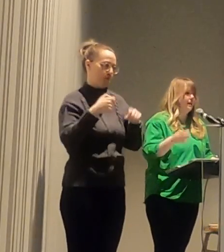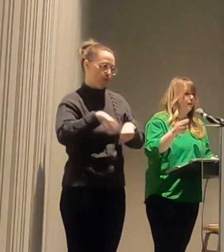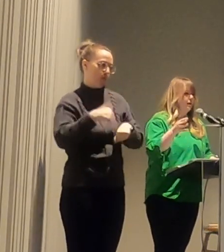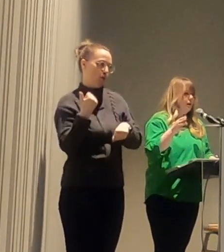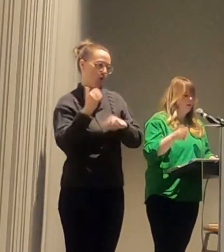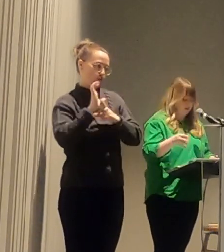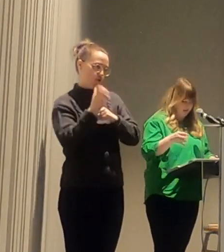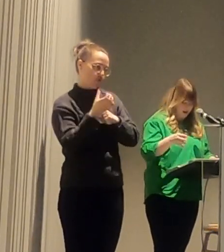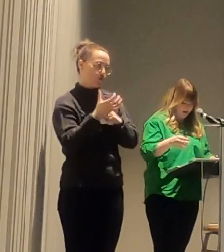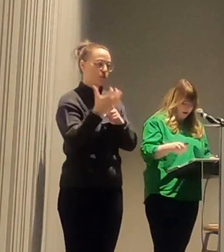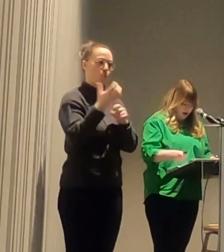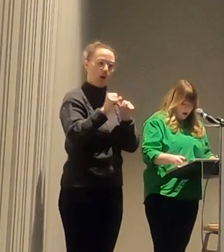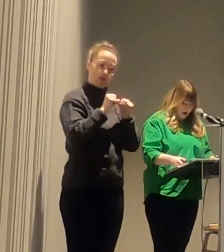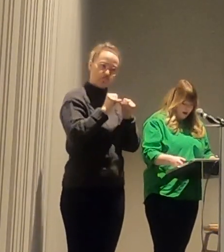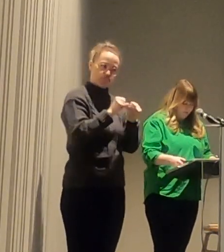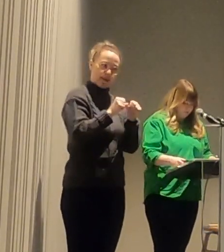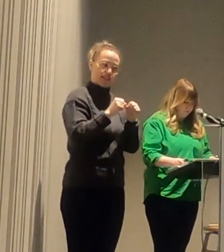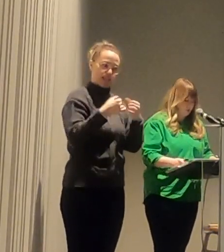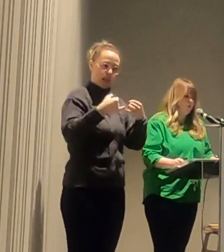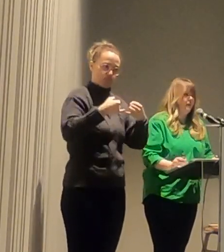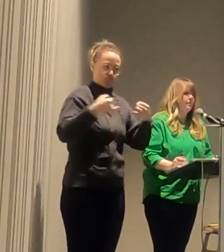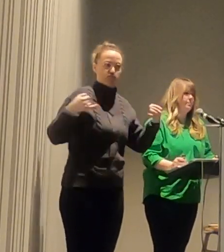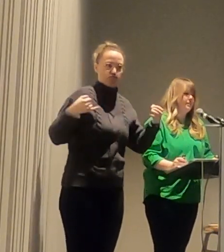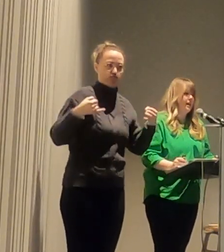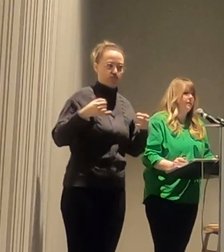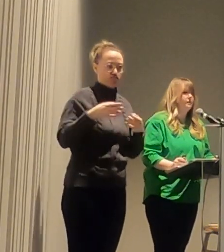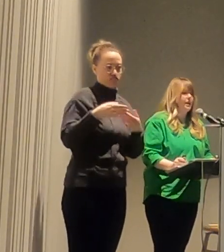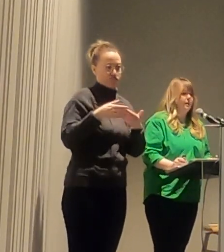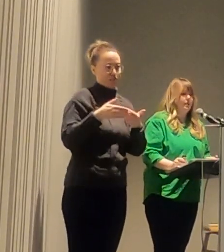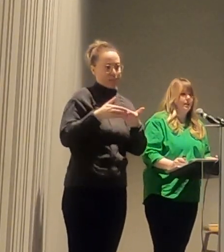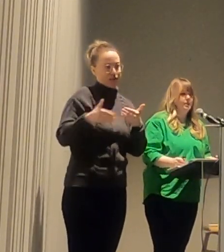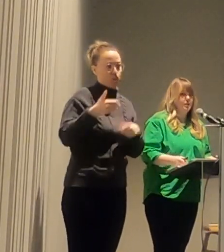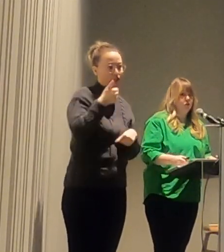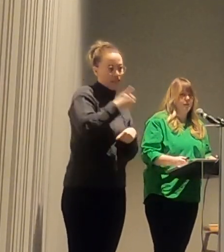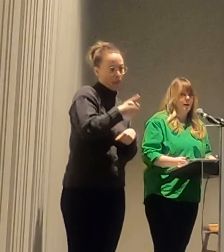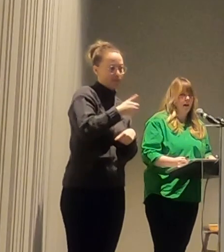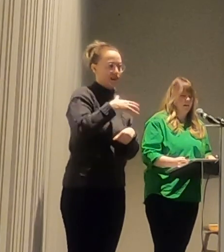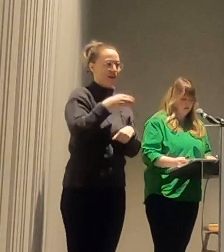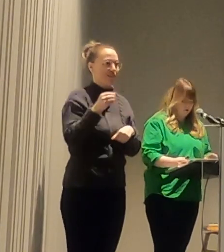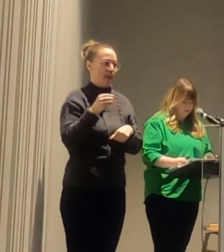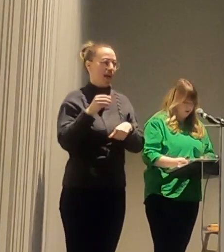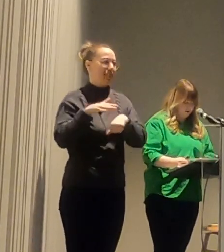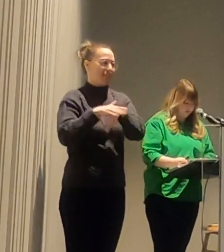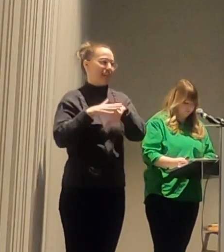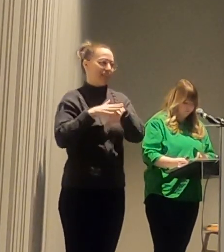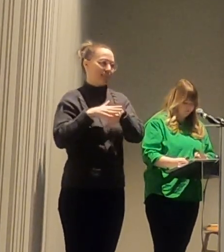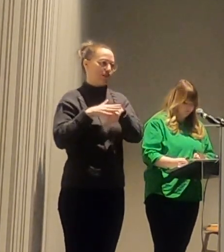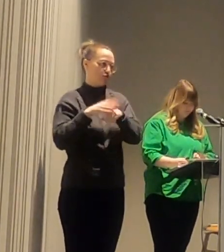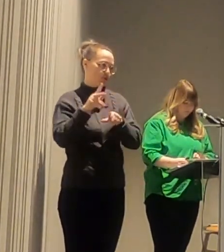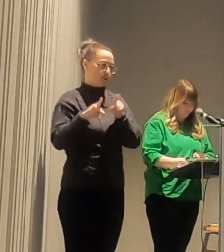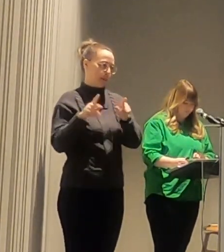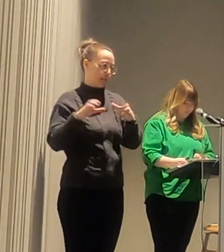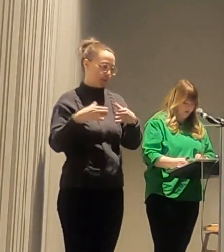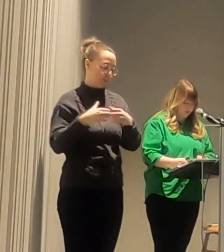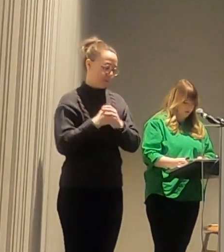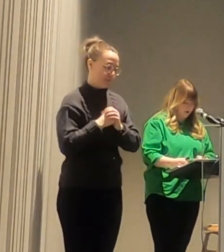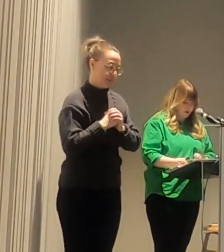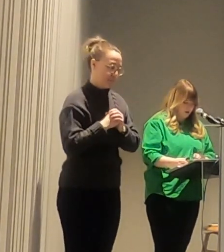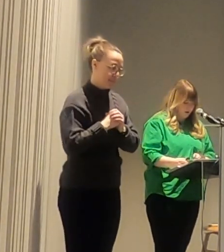to maintain a clear line between themselves and the indigenous Han.